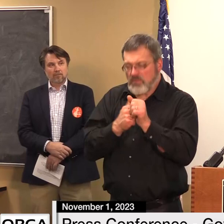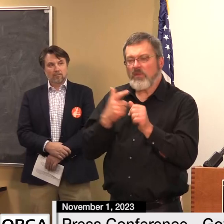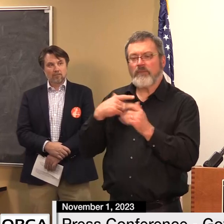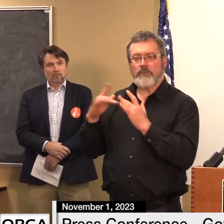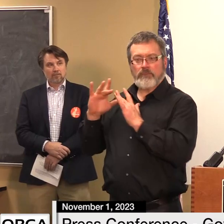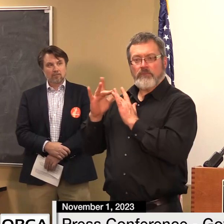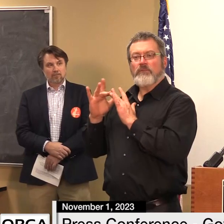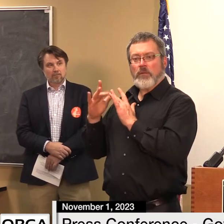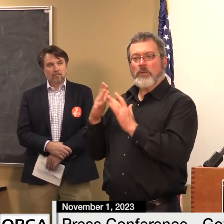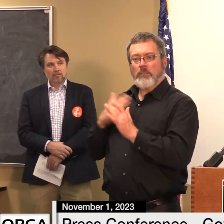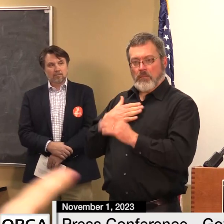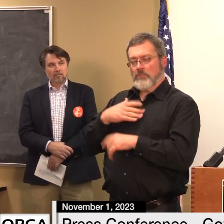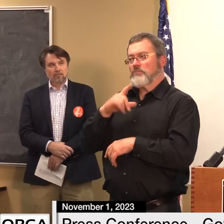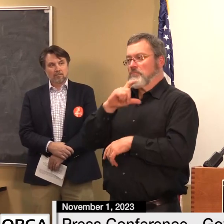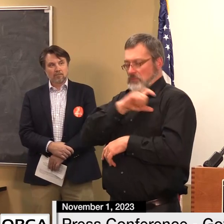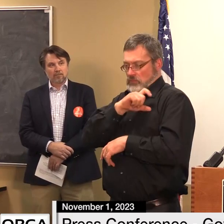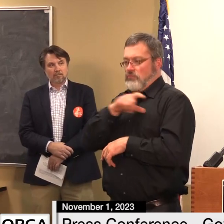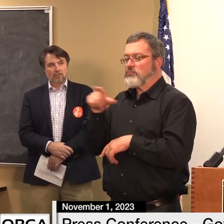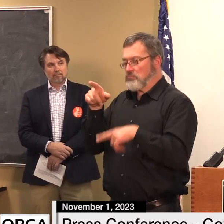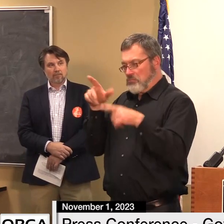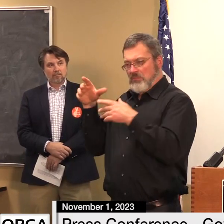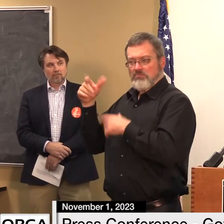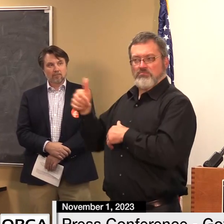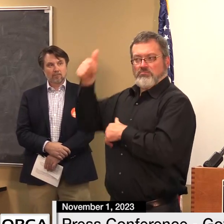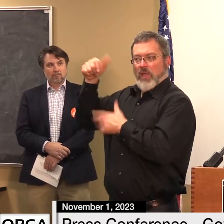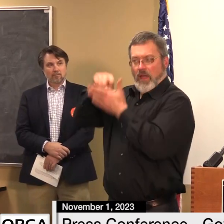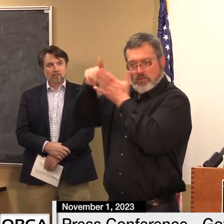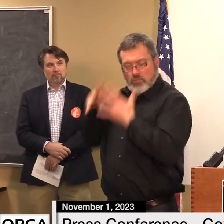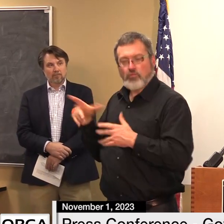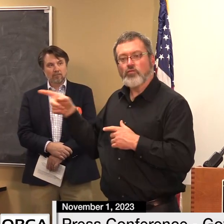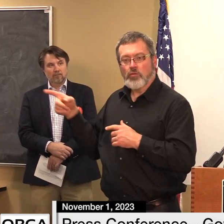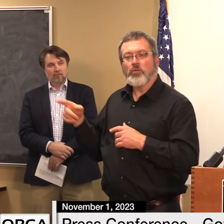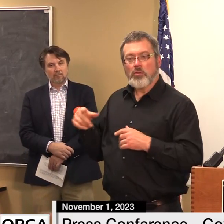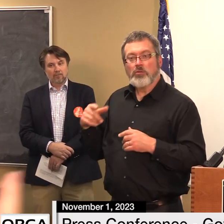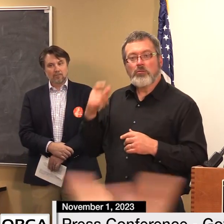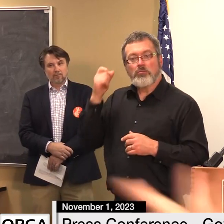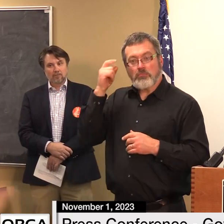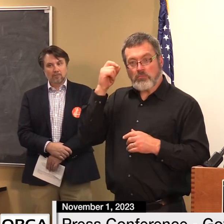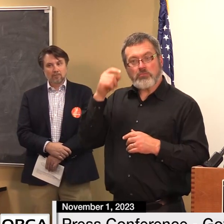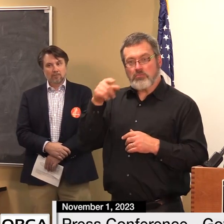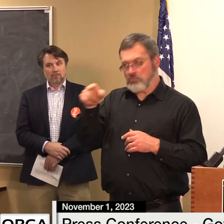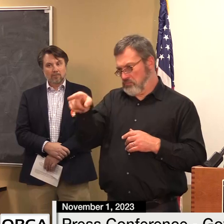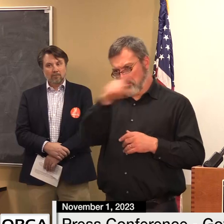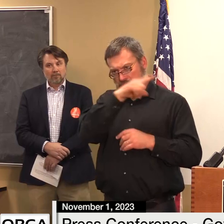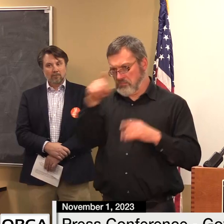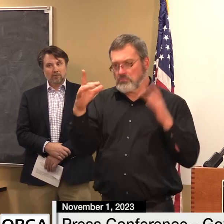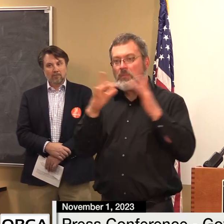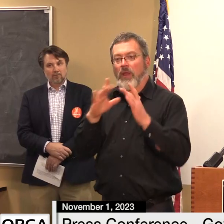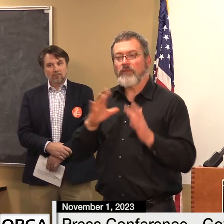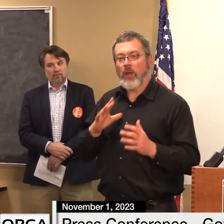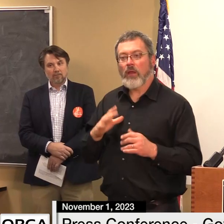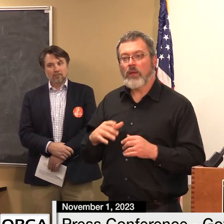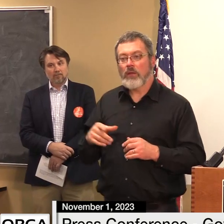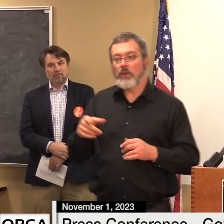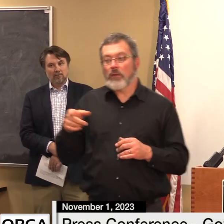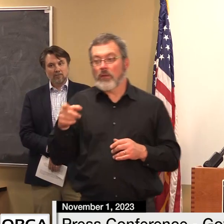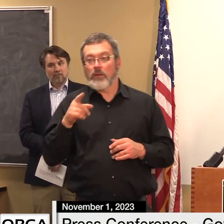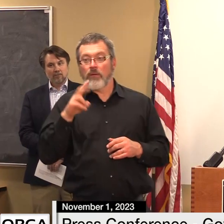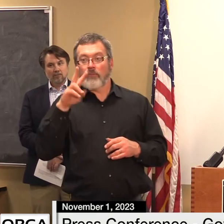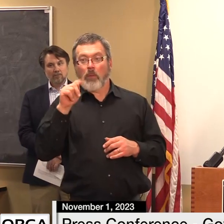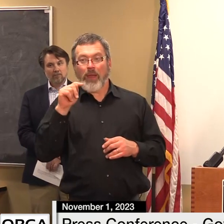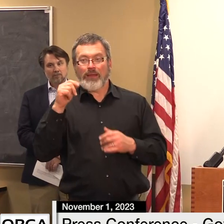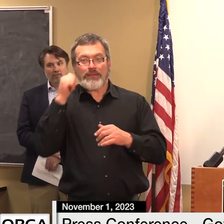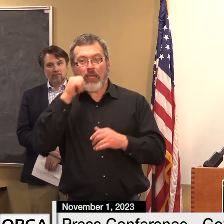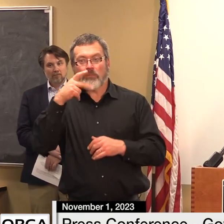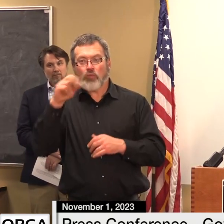and he can provide the specifics if you're looking for those, and I can certainly put you in touch with him. That'd be great. So, but the majority of the cases do have some